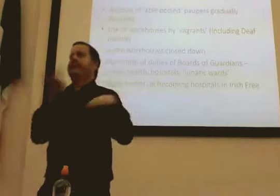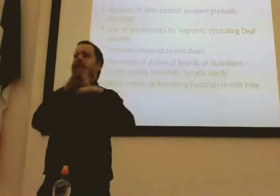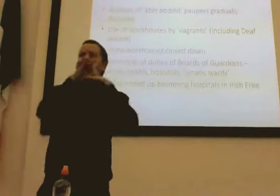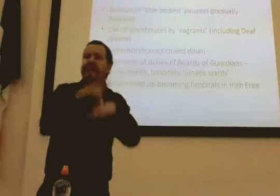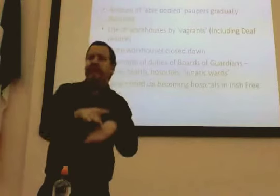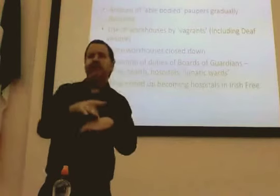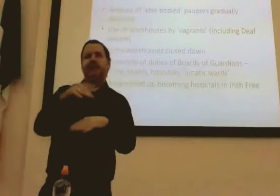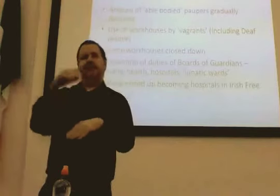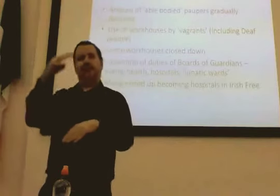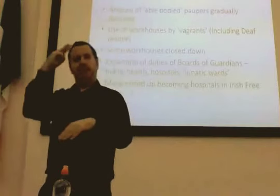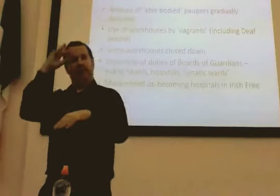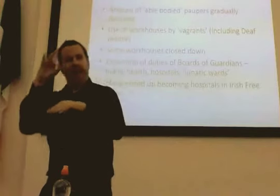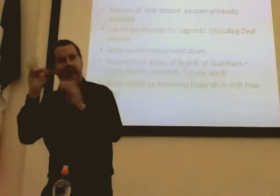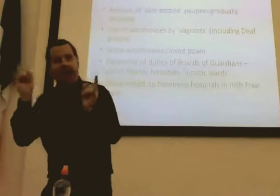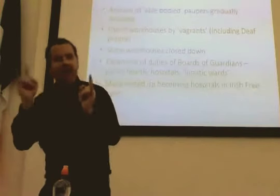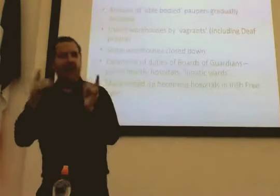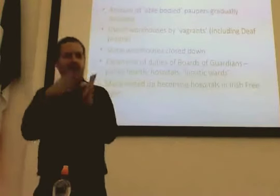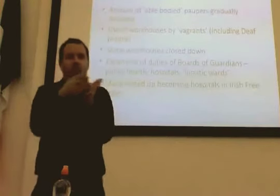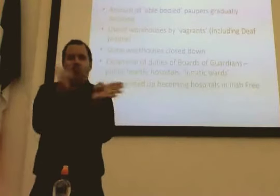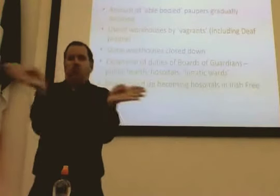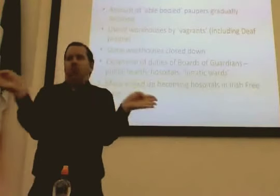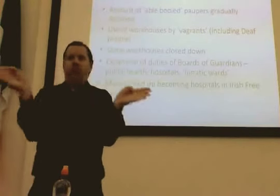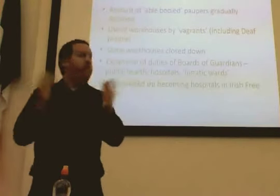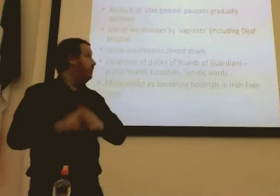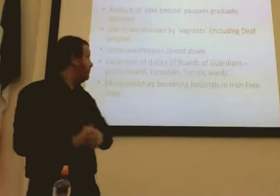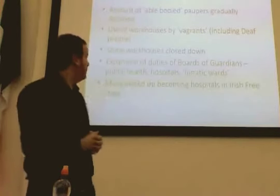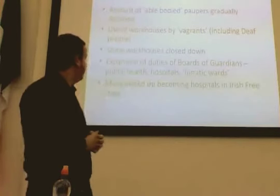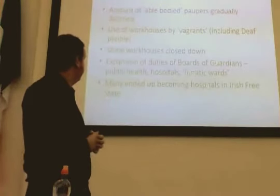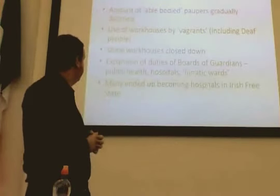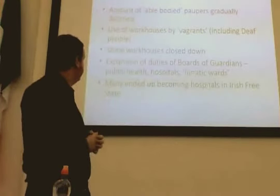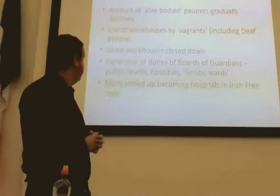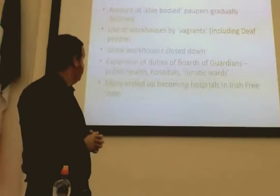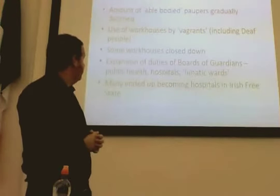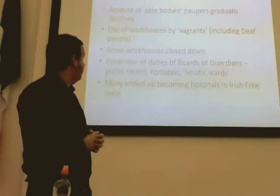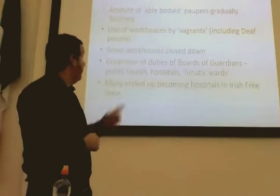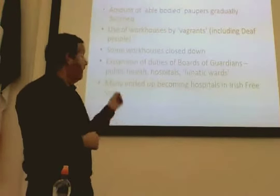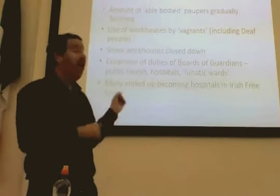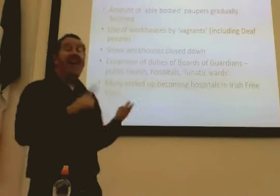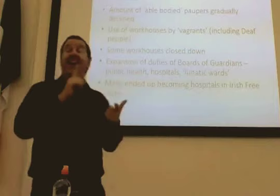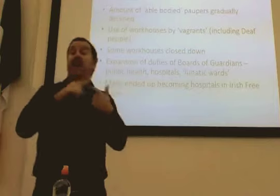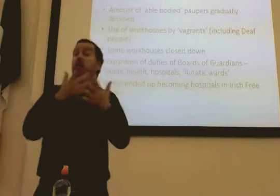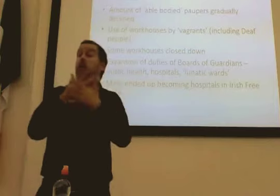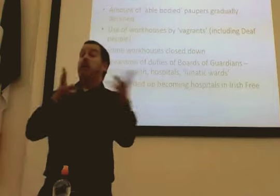it was opened up to the wider public as well who could avail of these services.